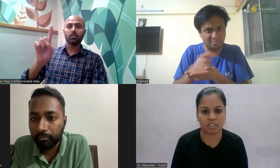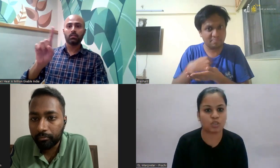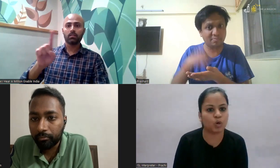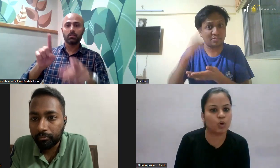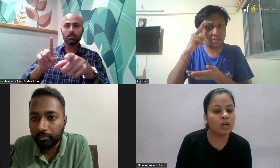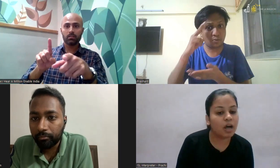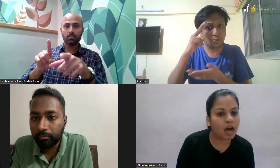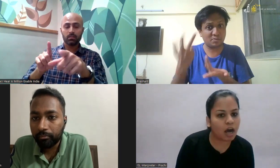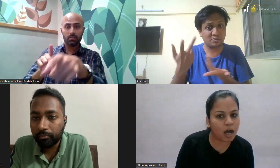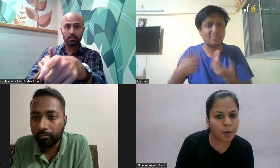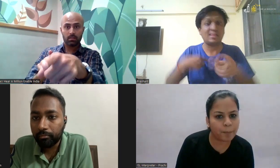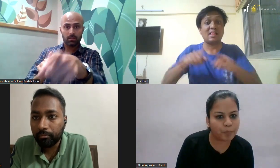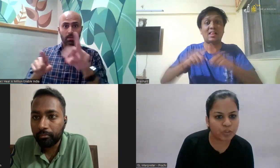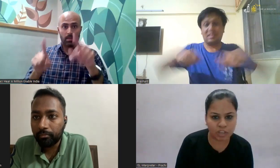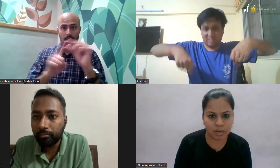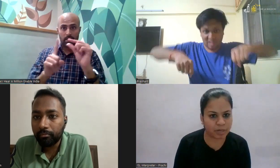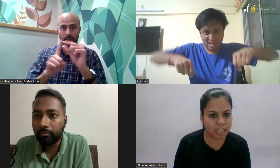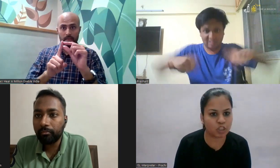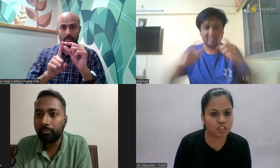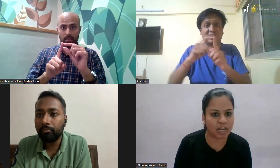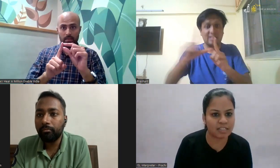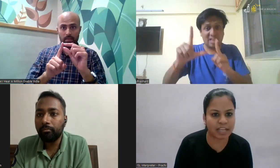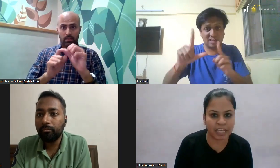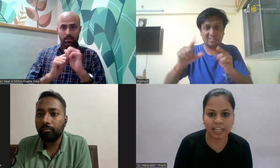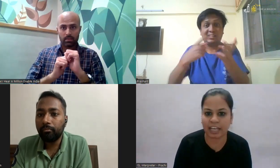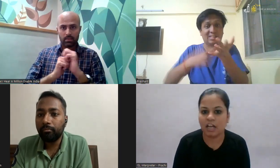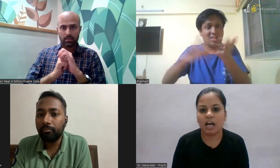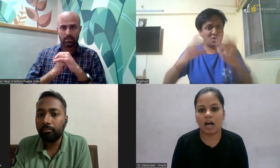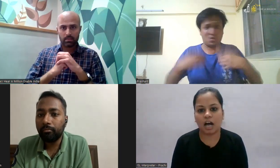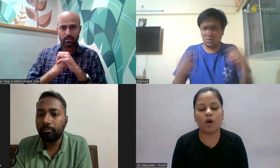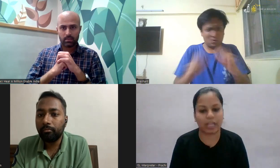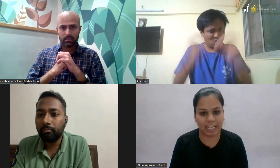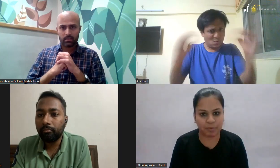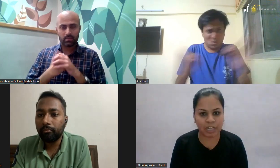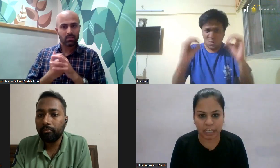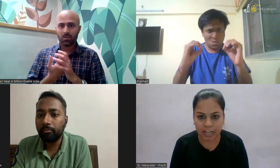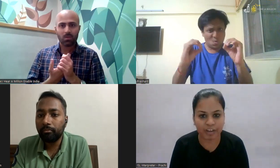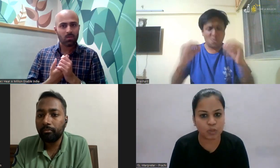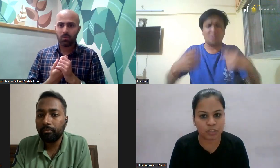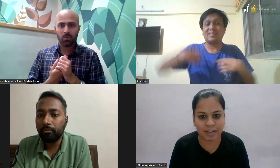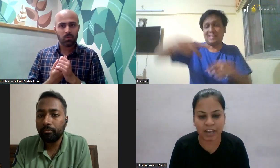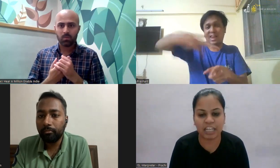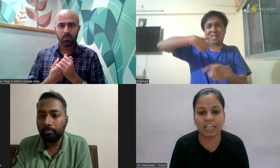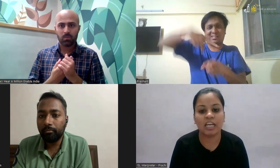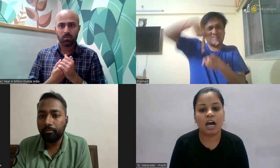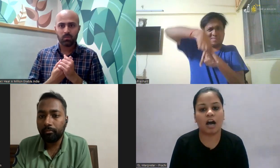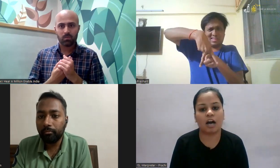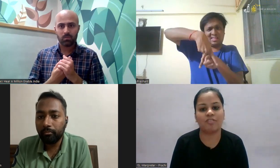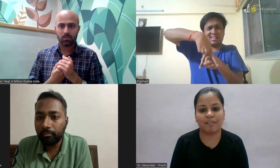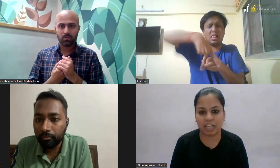two persons. So just a minute, Tushar is saying like okay, let me clear. If I don't have